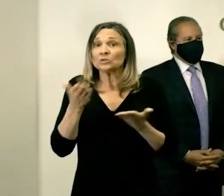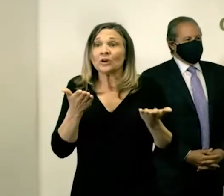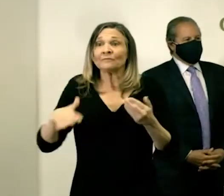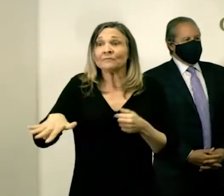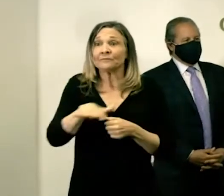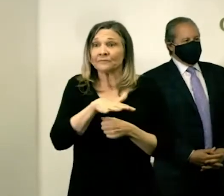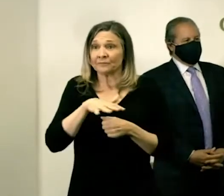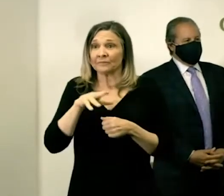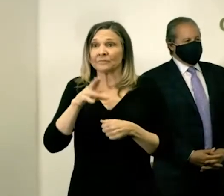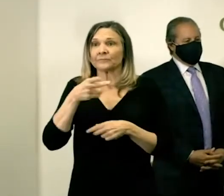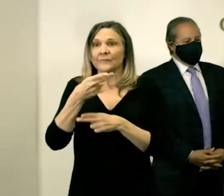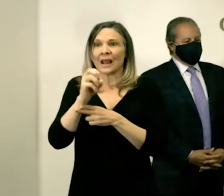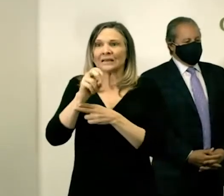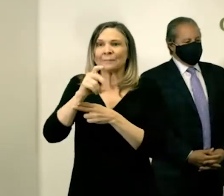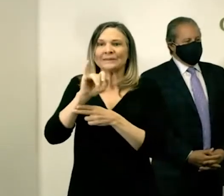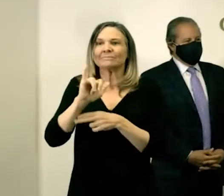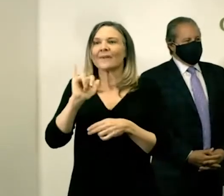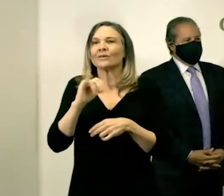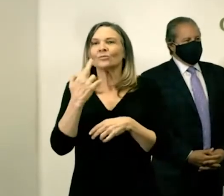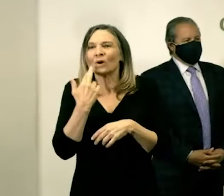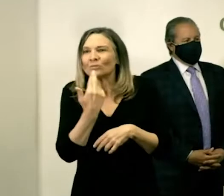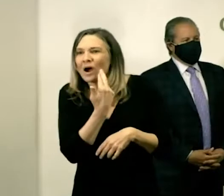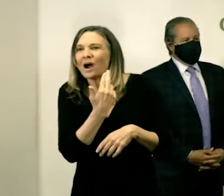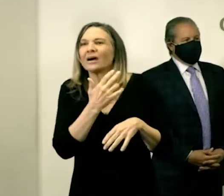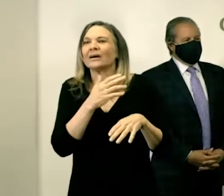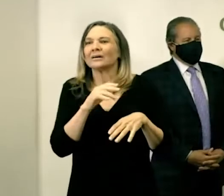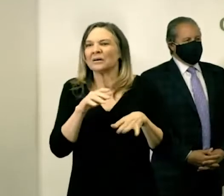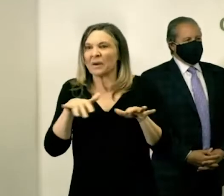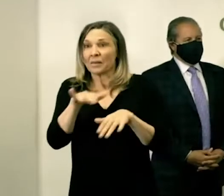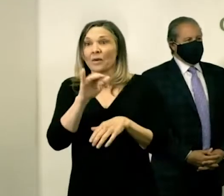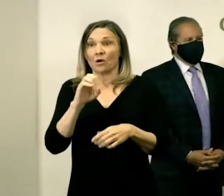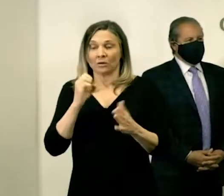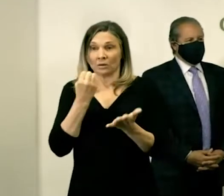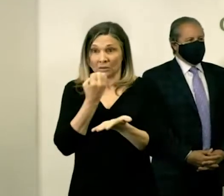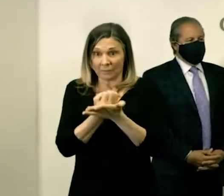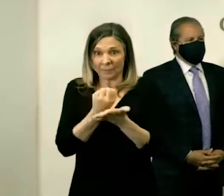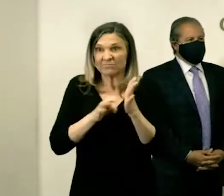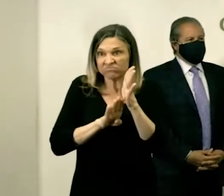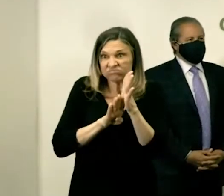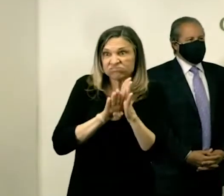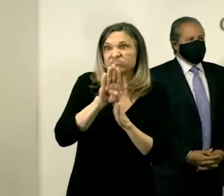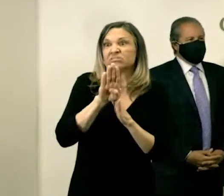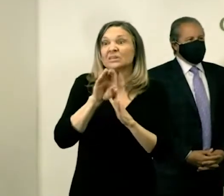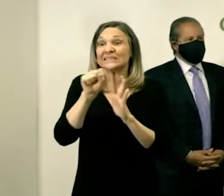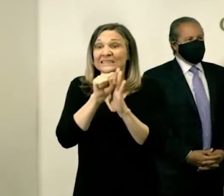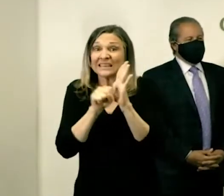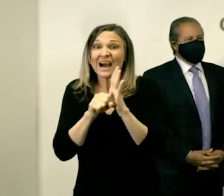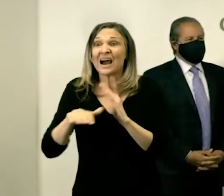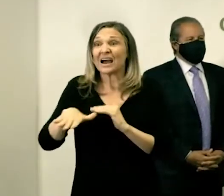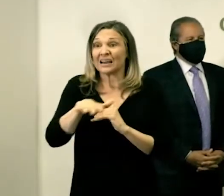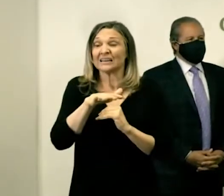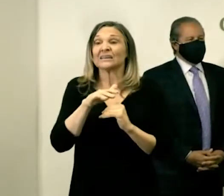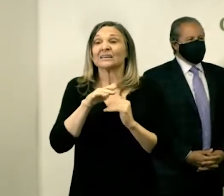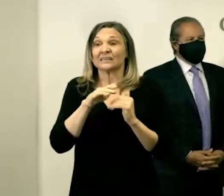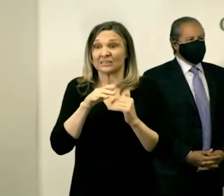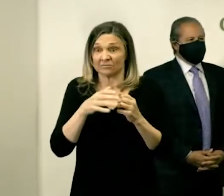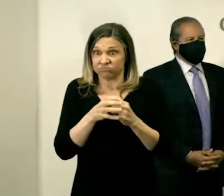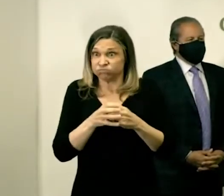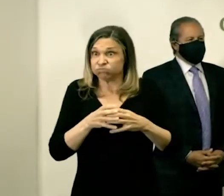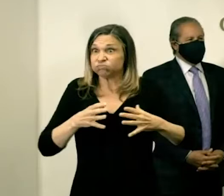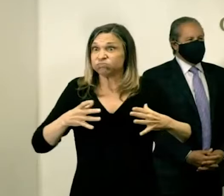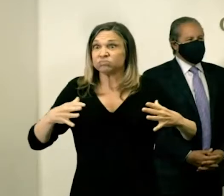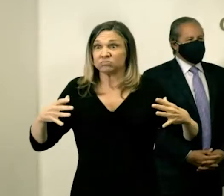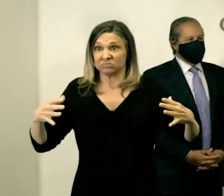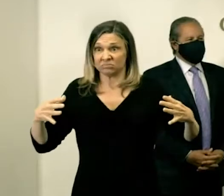California is growing, and while the state is enjoying record reserves, and while the state is enjoying one of its